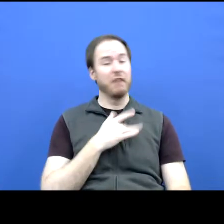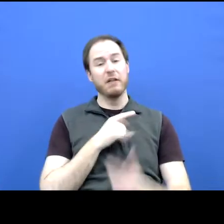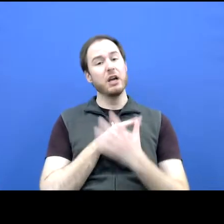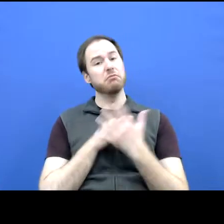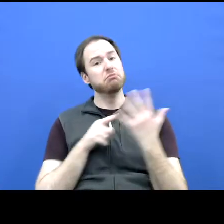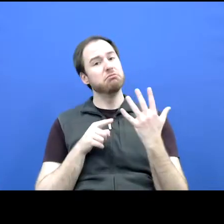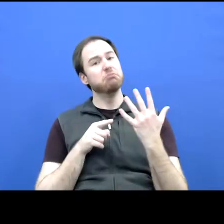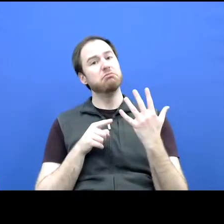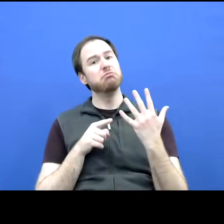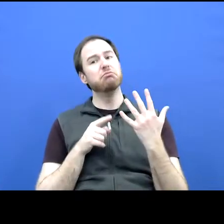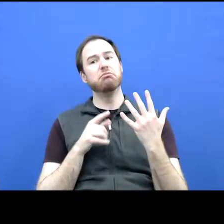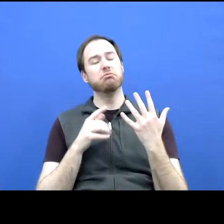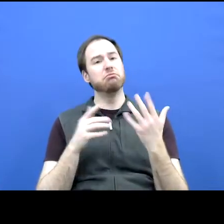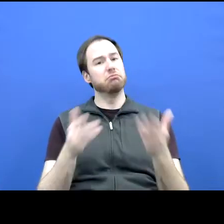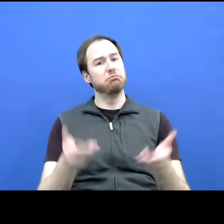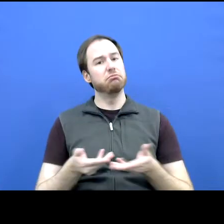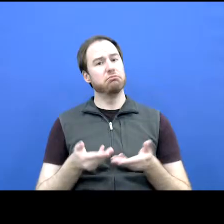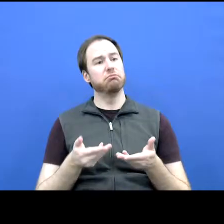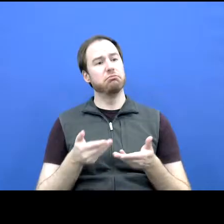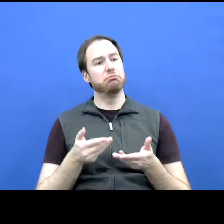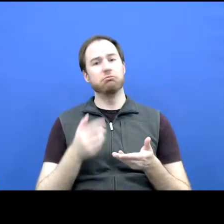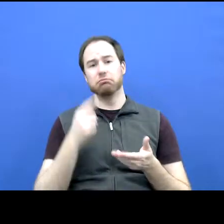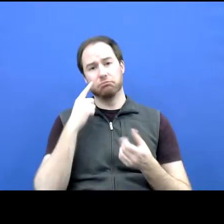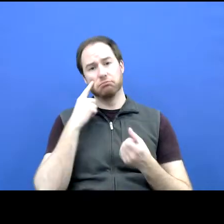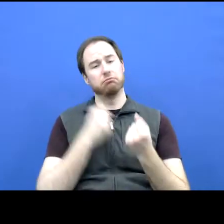here on the town board is very welcoming of